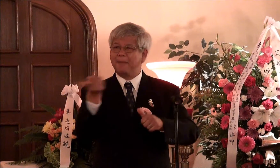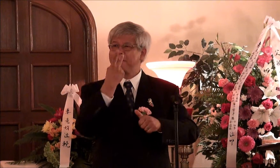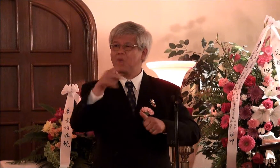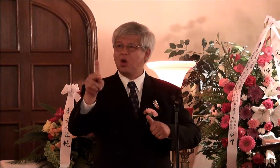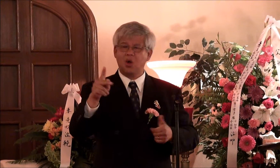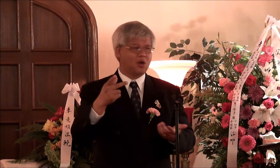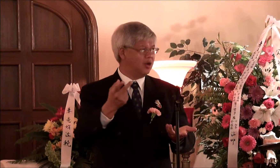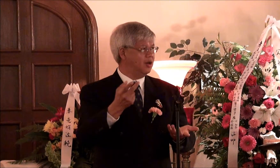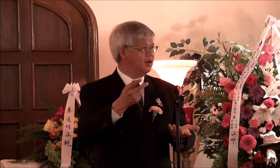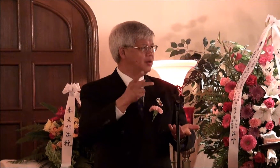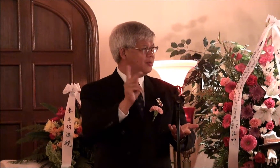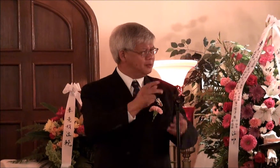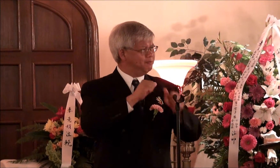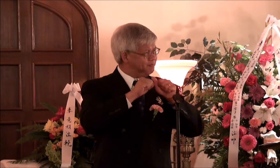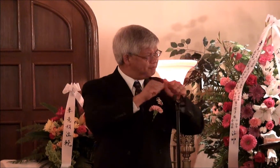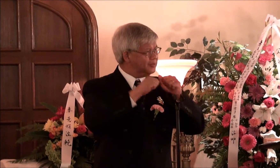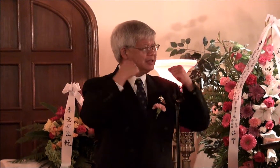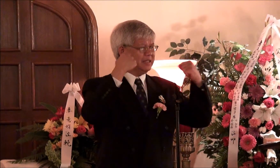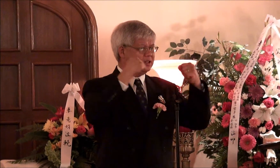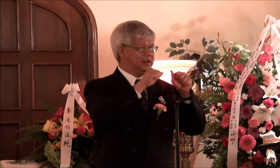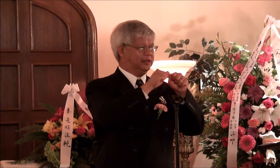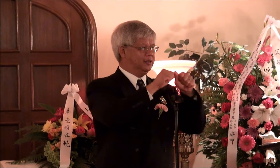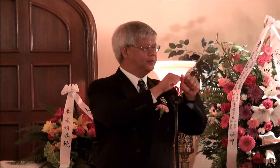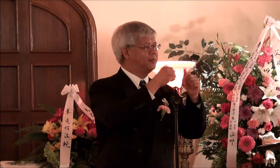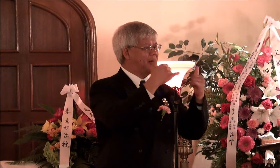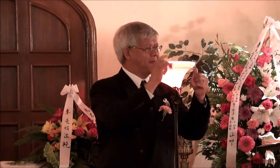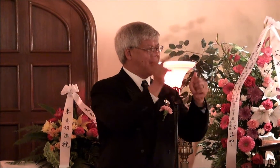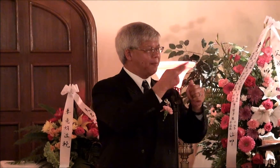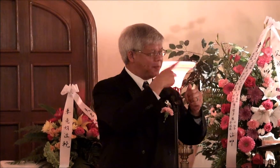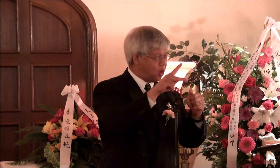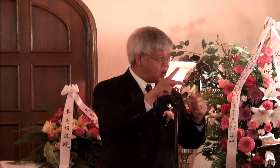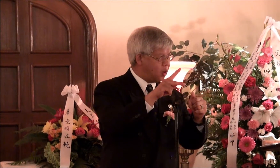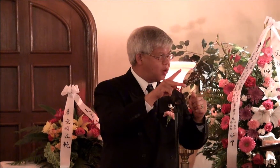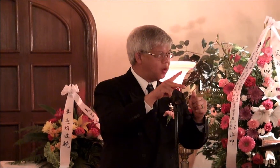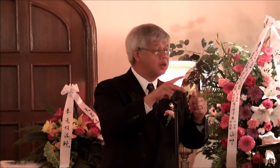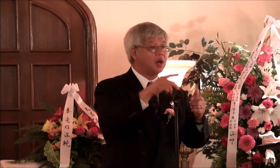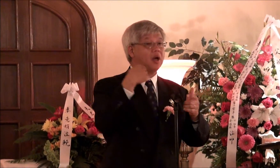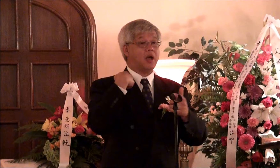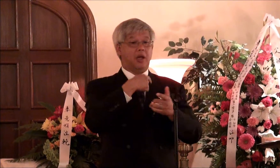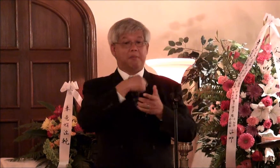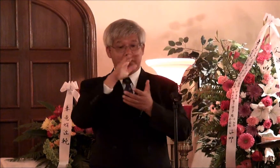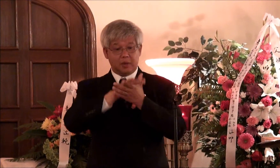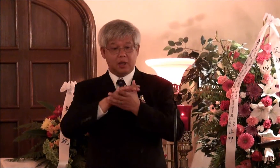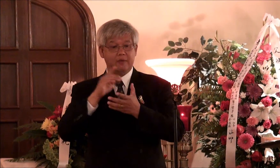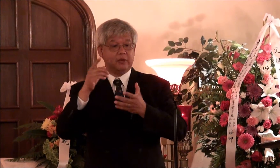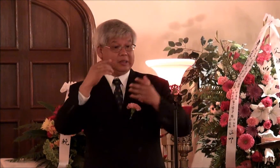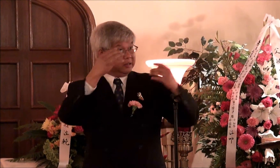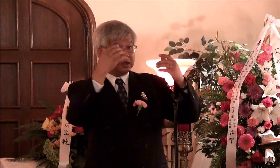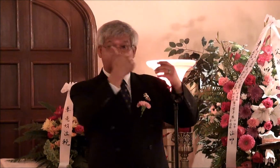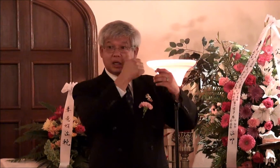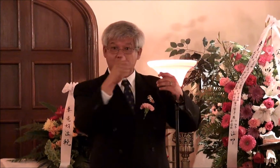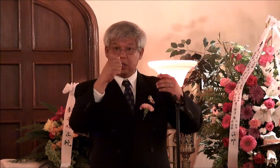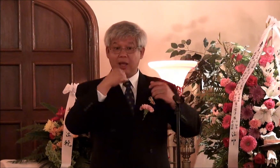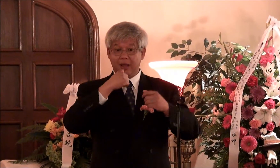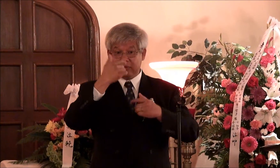And no matter what was wrong, he still kept going and going, playing ping pong. We also believe